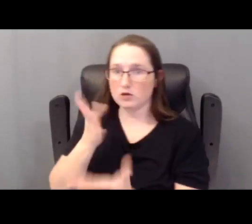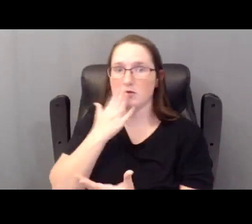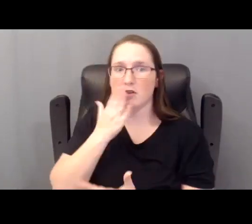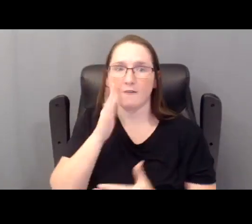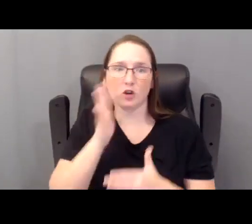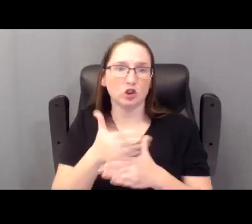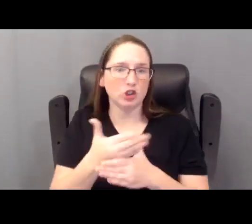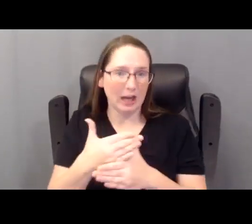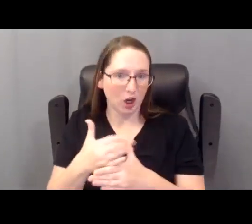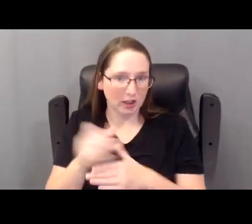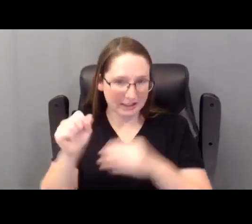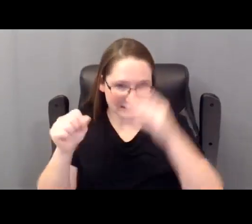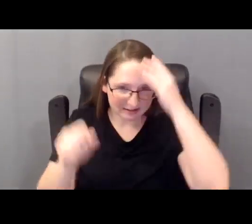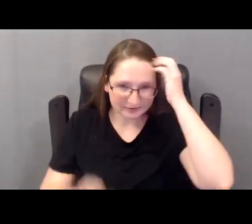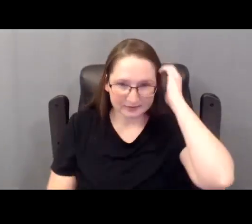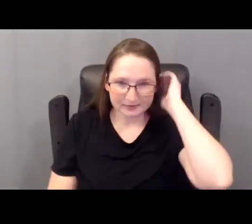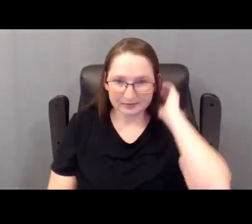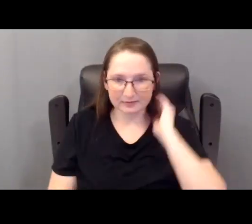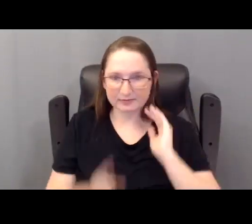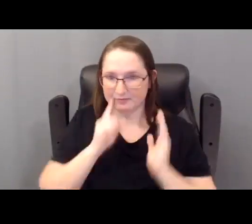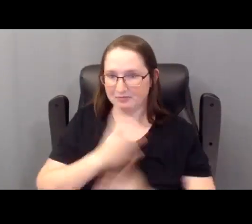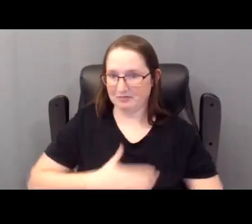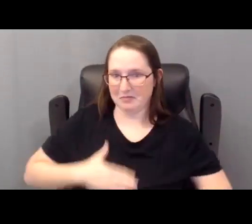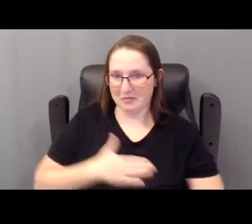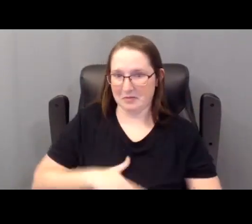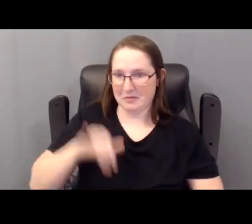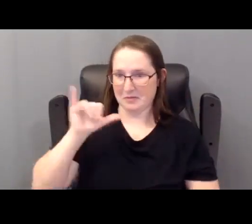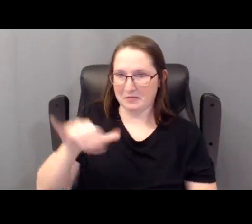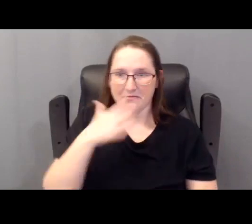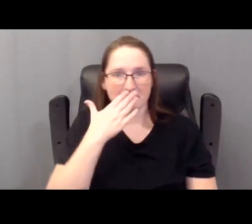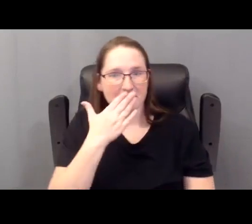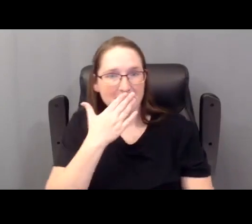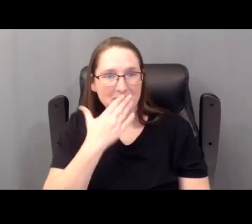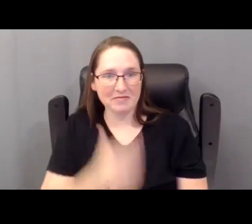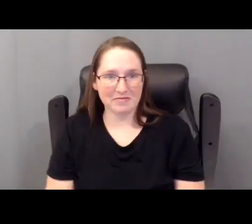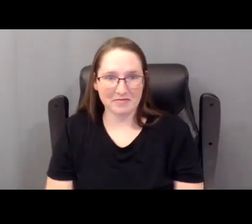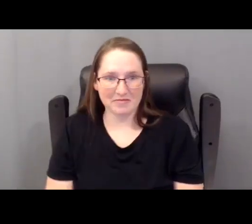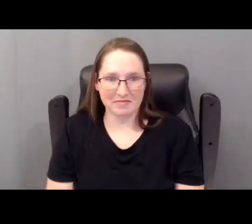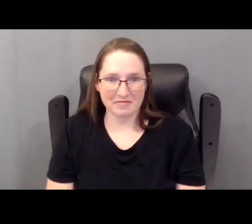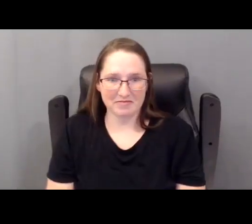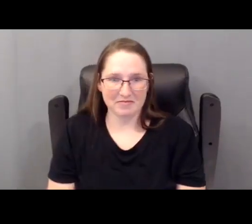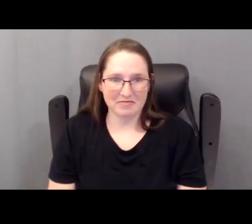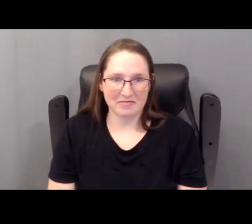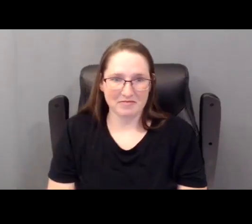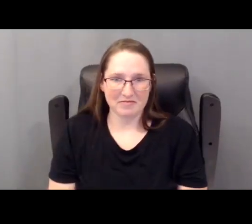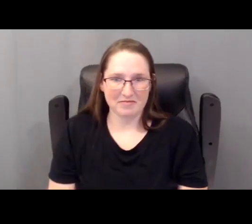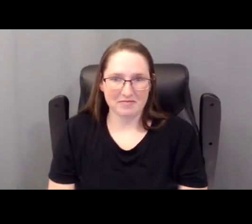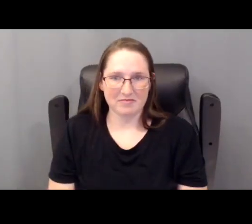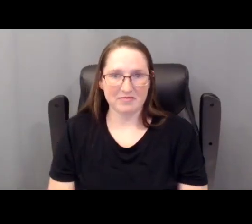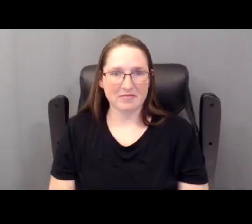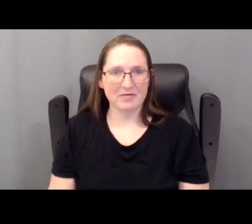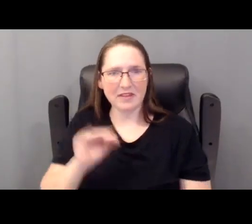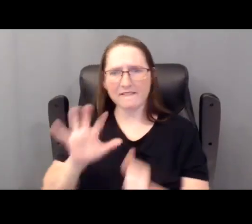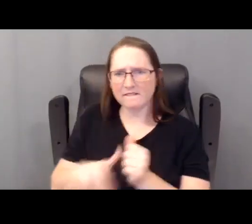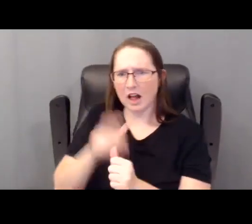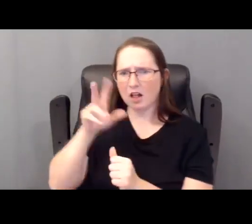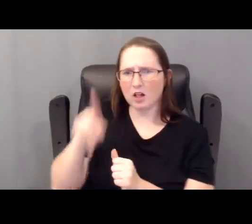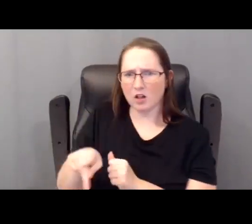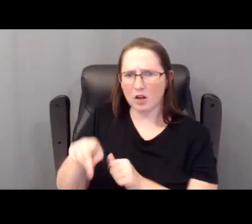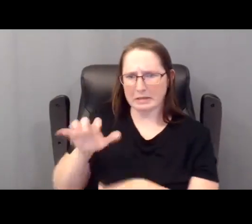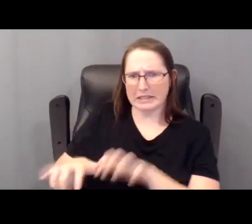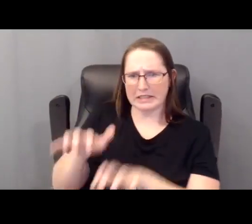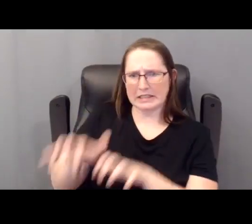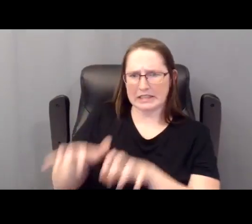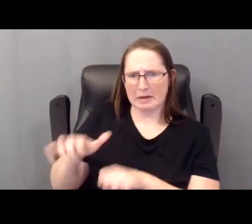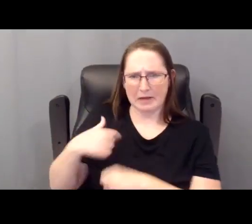you. Appreciate that. Thank you. Then there was a follow-up that was typed in,